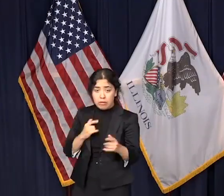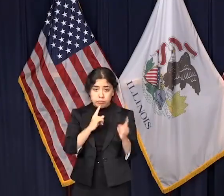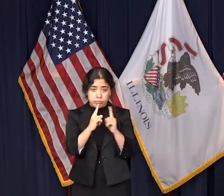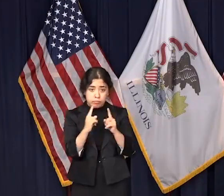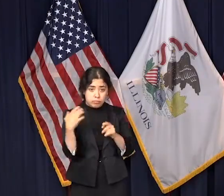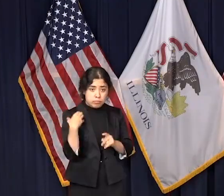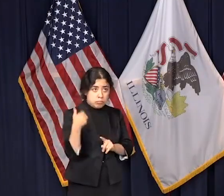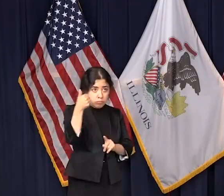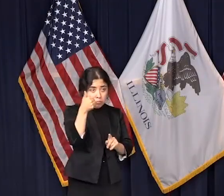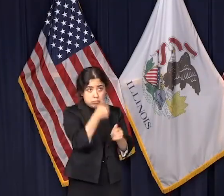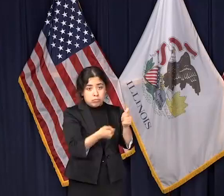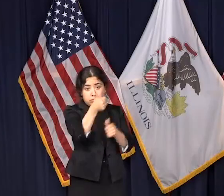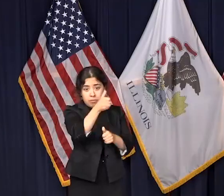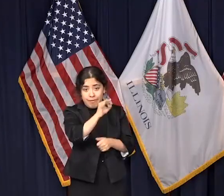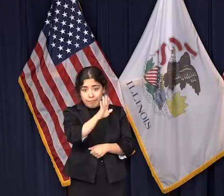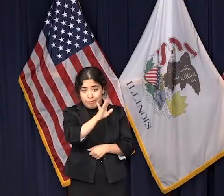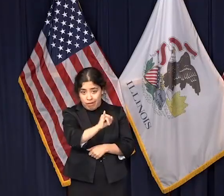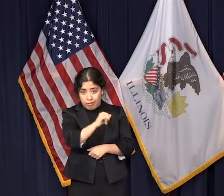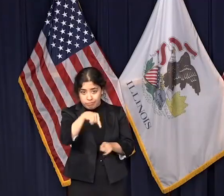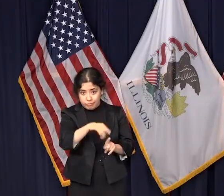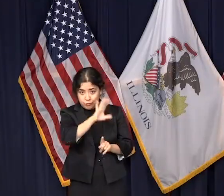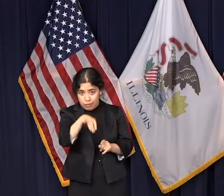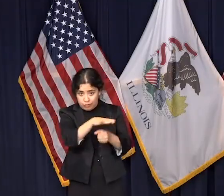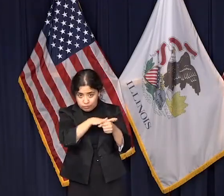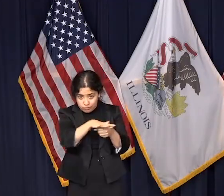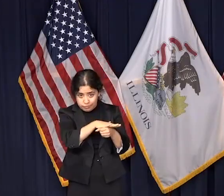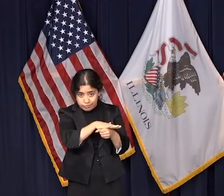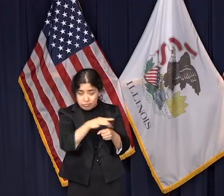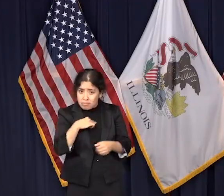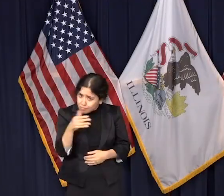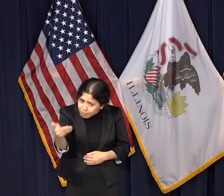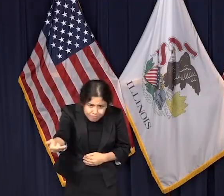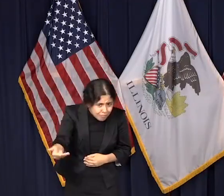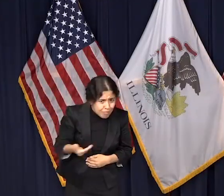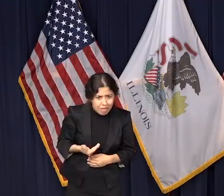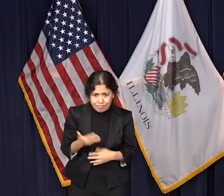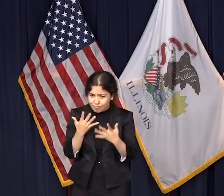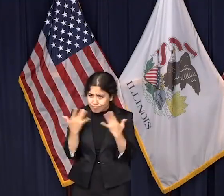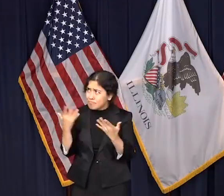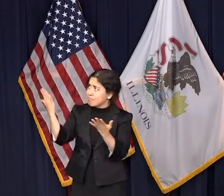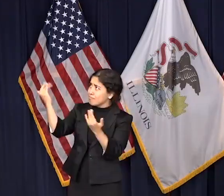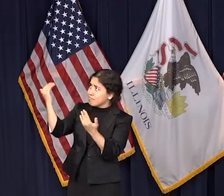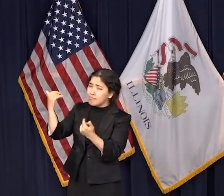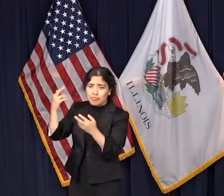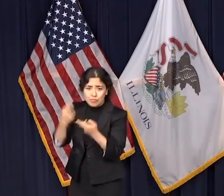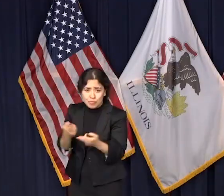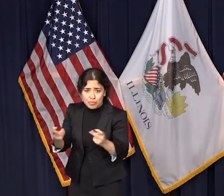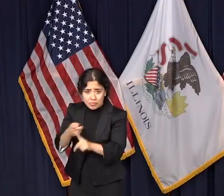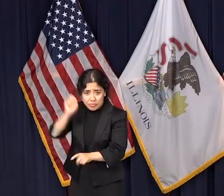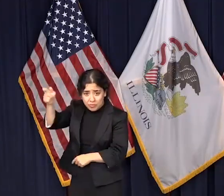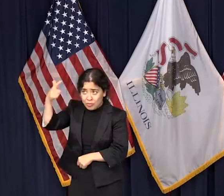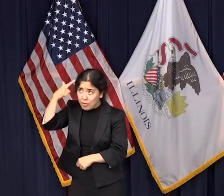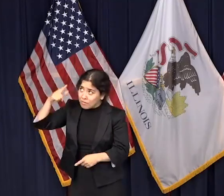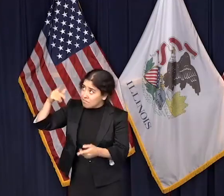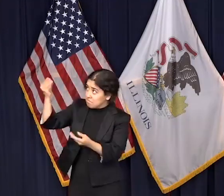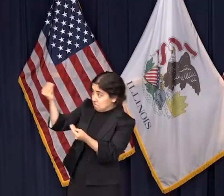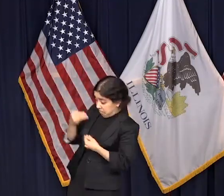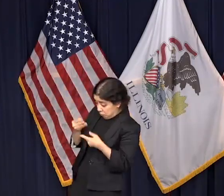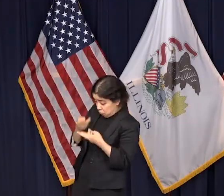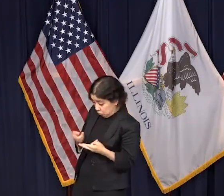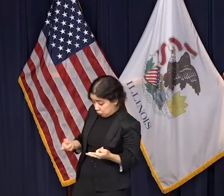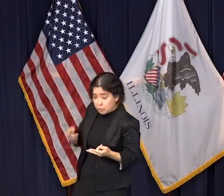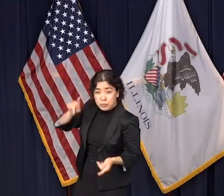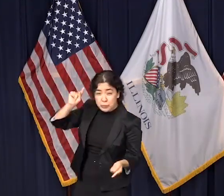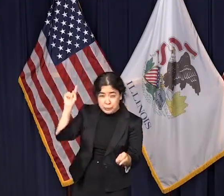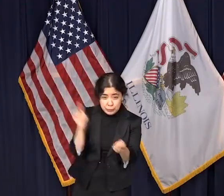my longstanding position. I welcome legitimate resources from the federal government to reduce violence and help